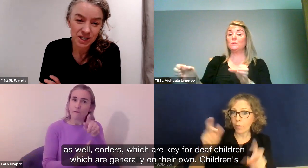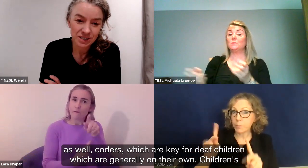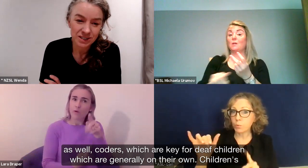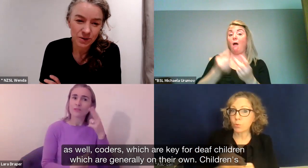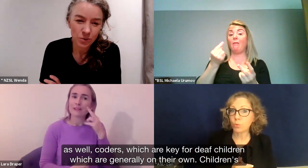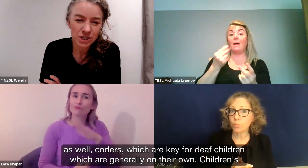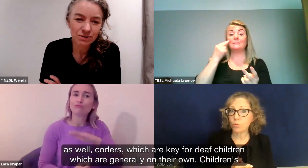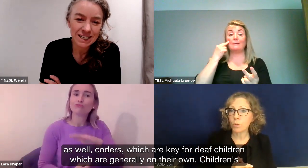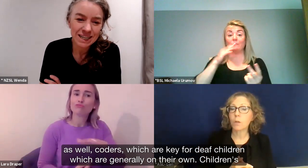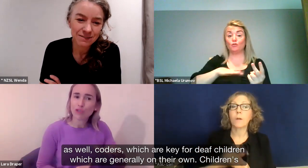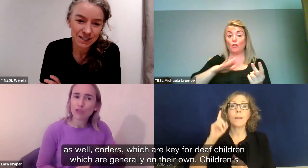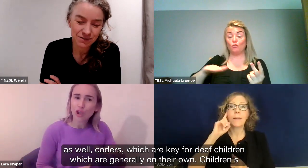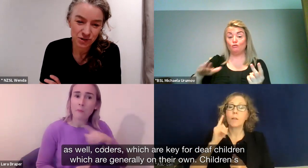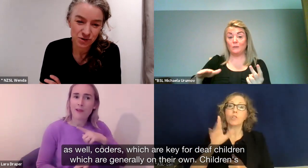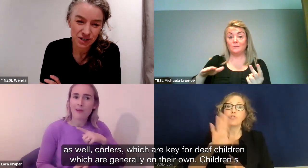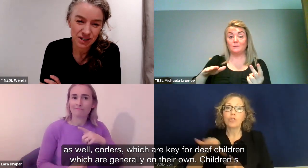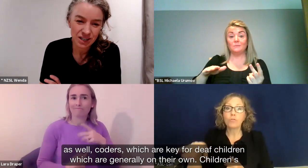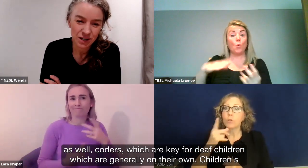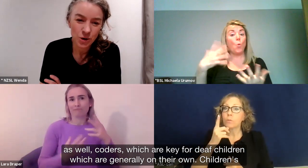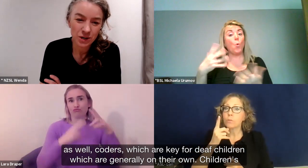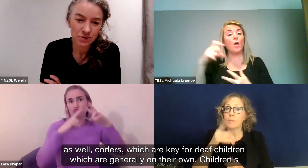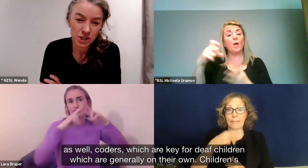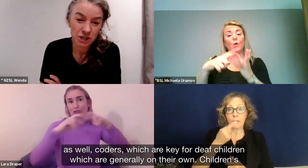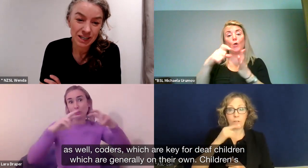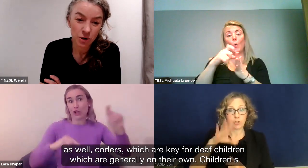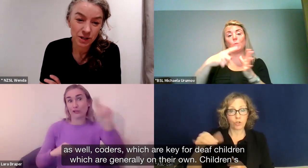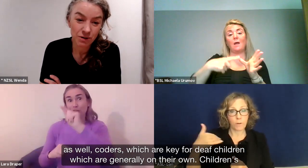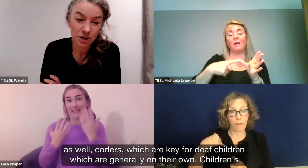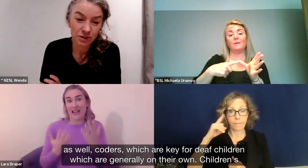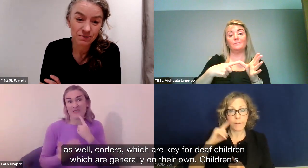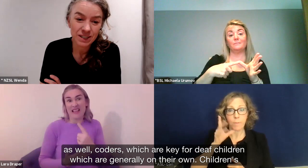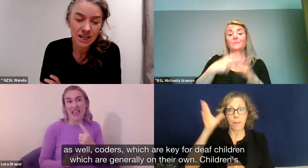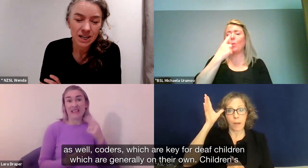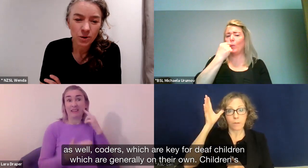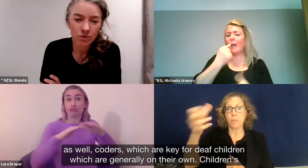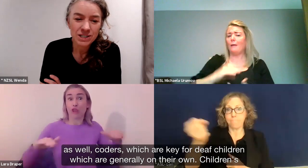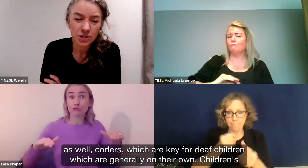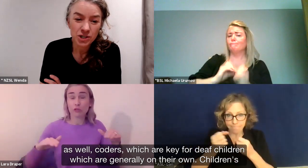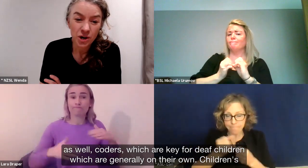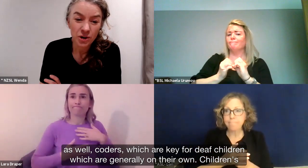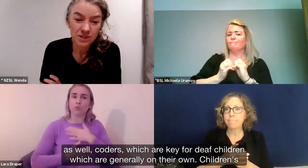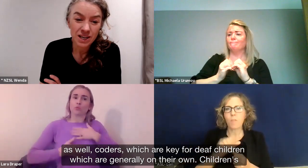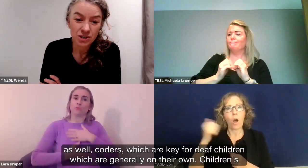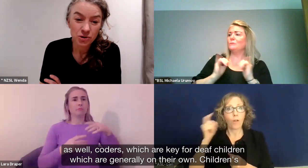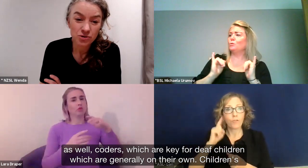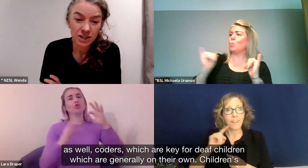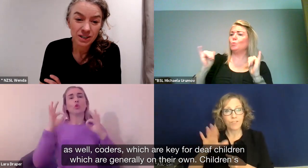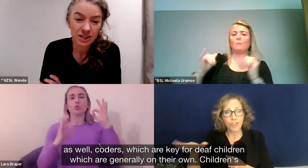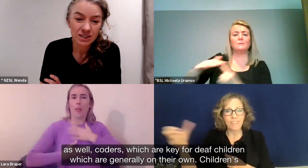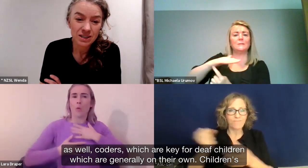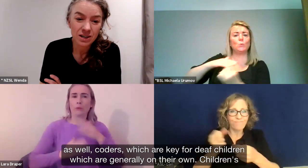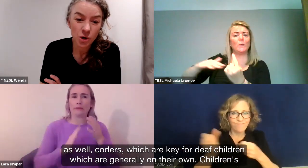situations. Which are really key for deaf children. Who are generally on their own. Research shows that